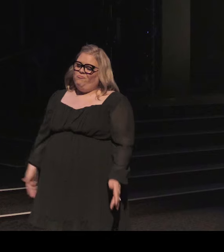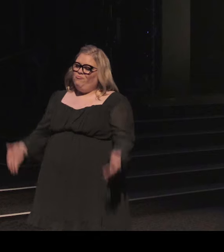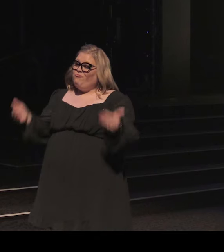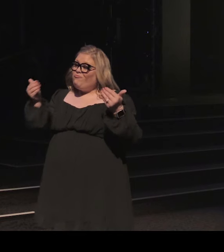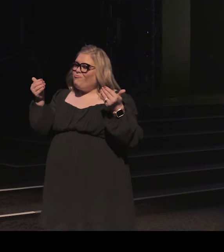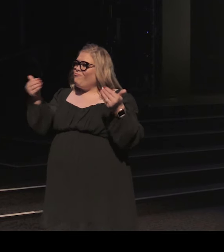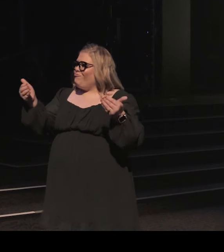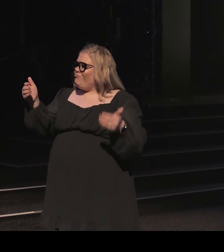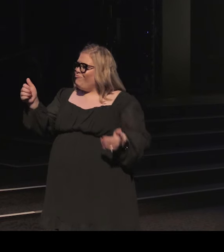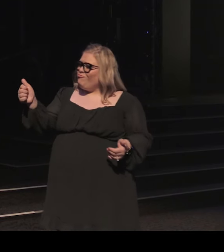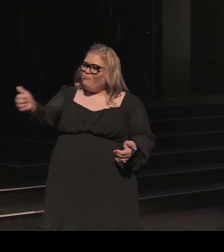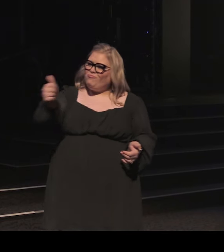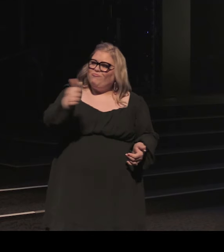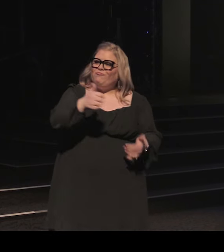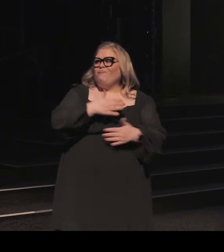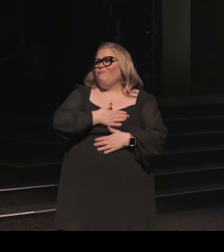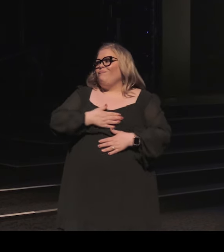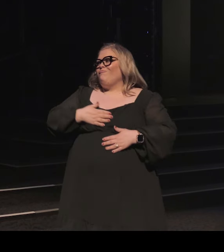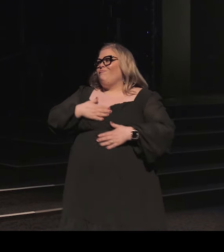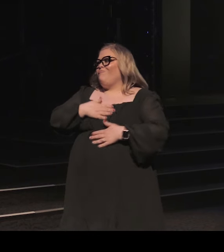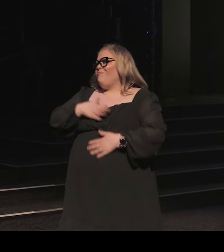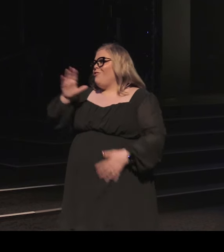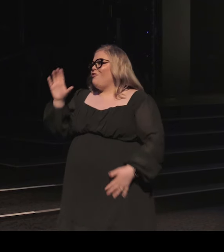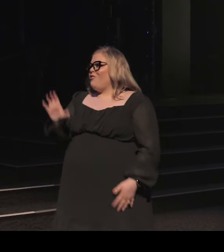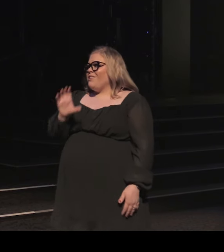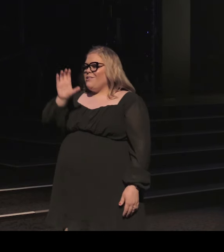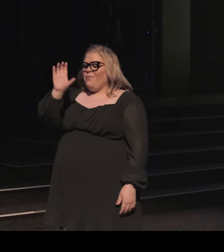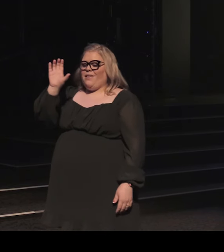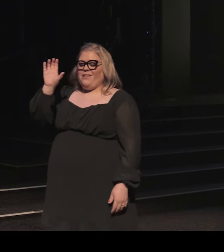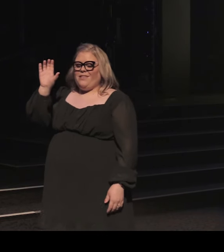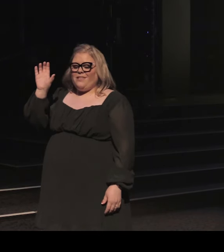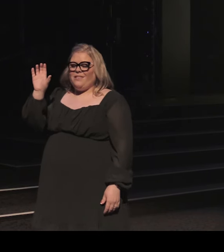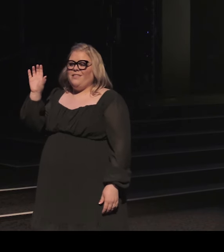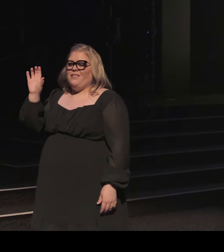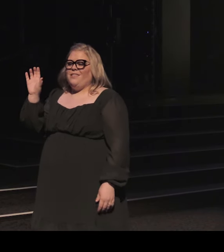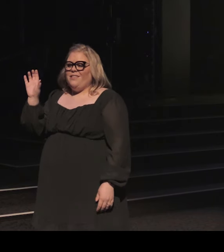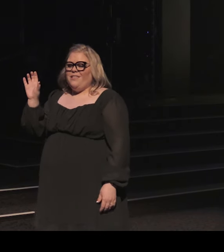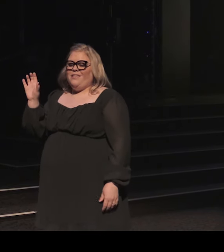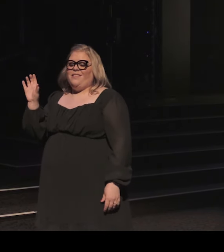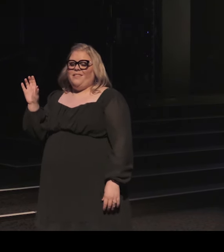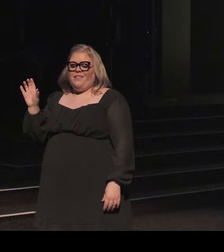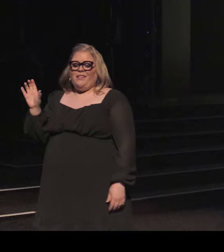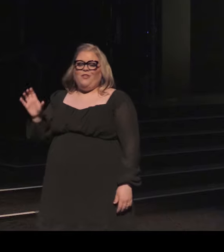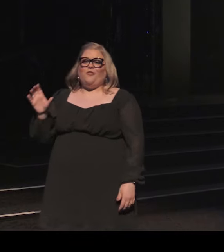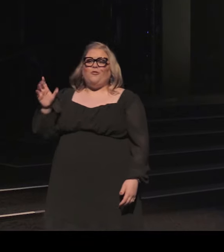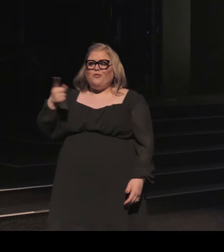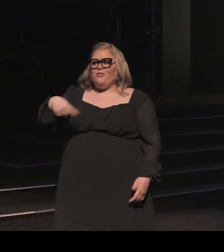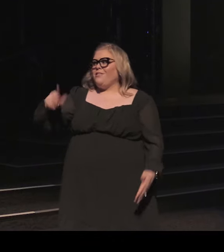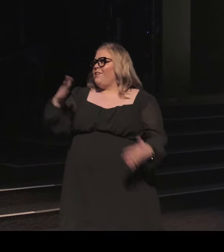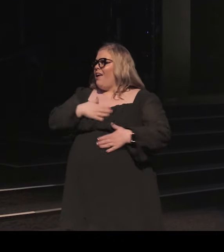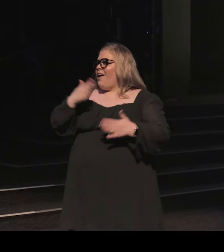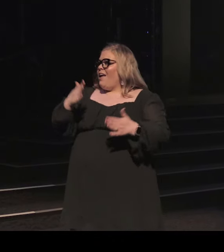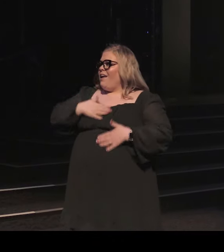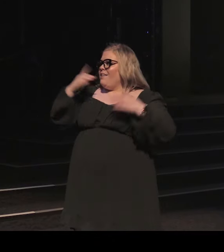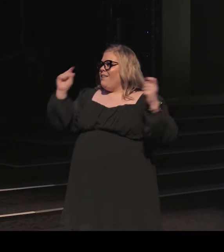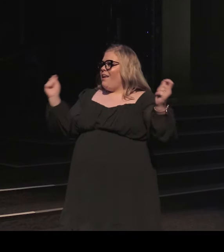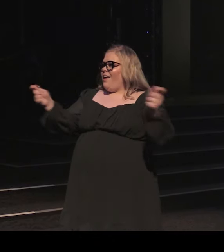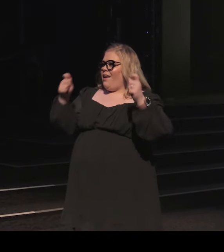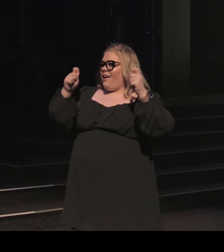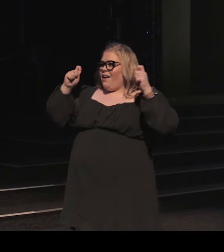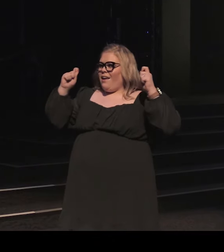sight. Have yourself a merry little Christmas. Make the